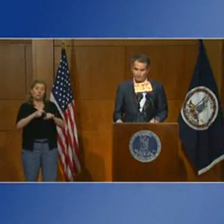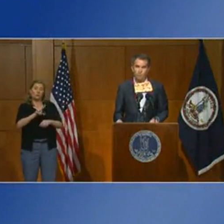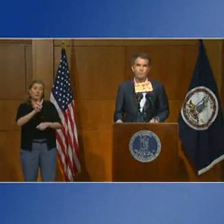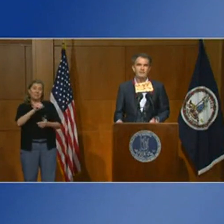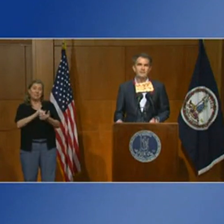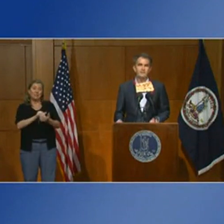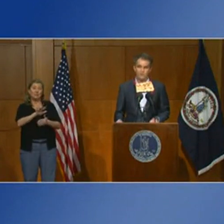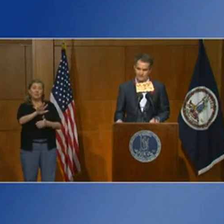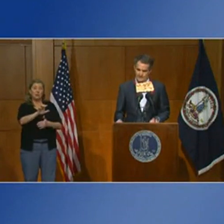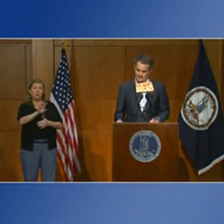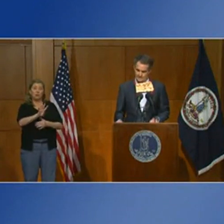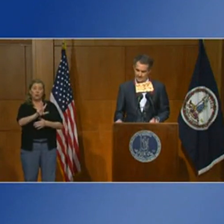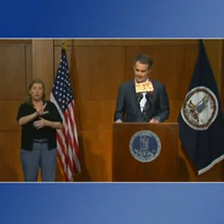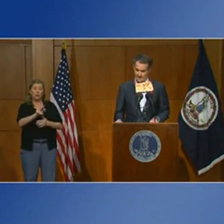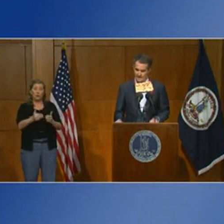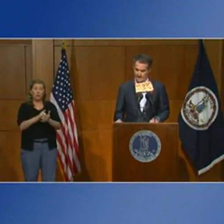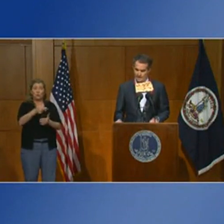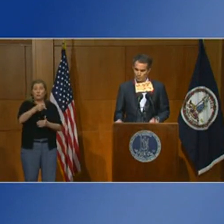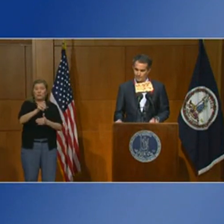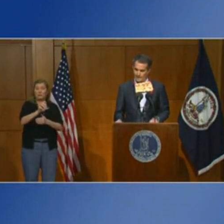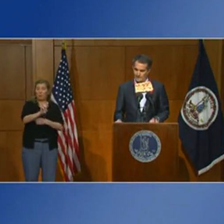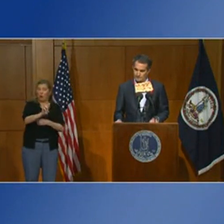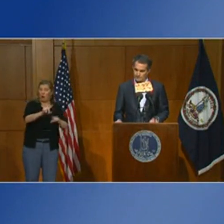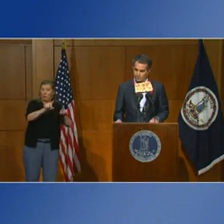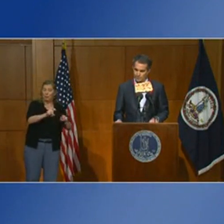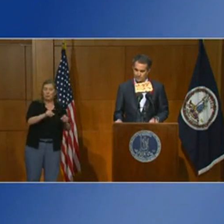6,543 new PCR tests and